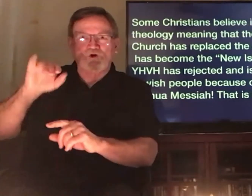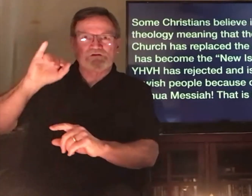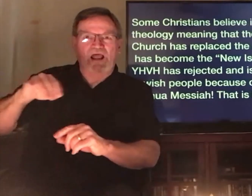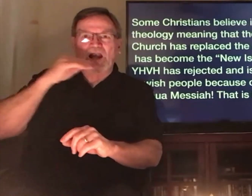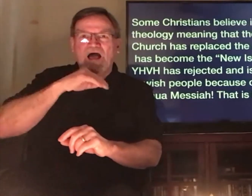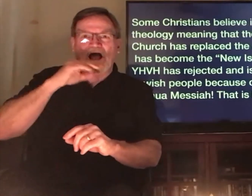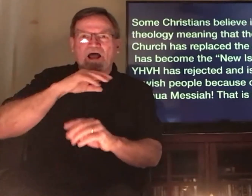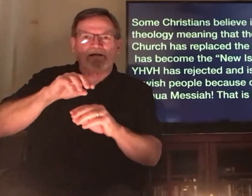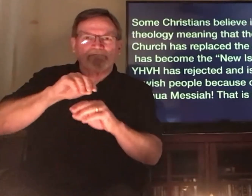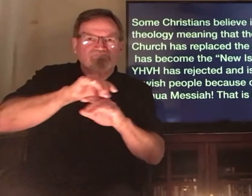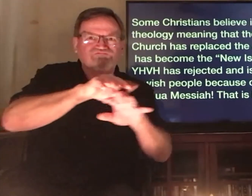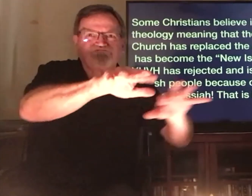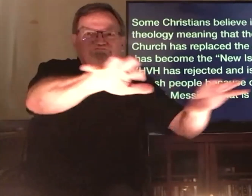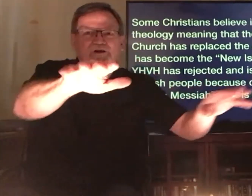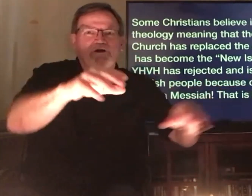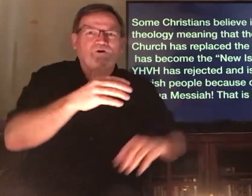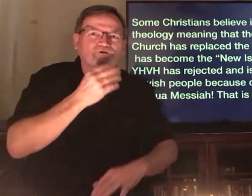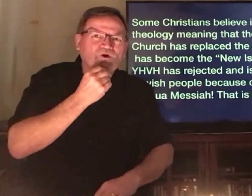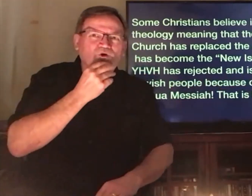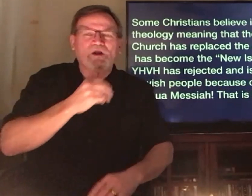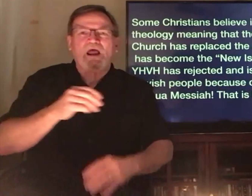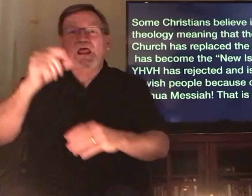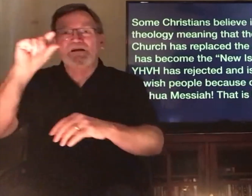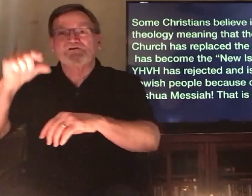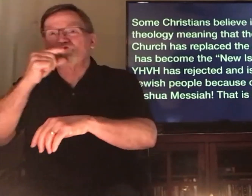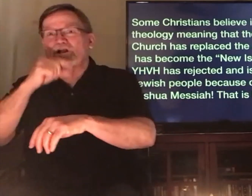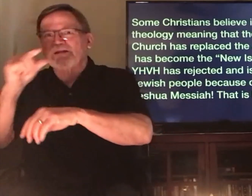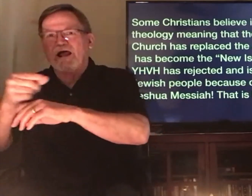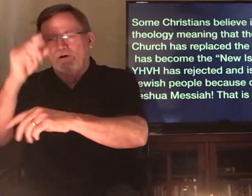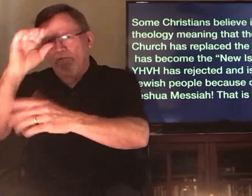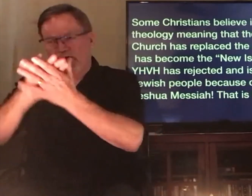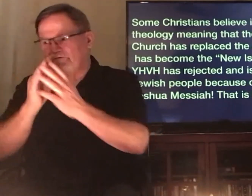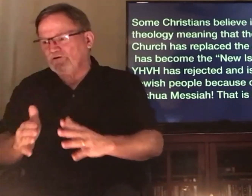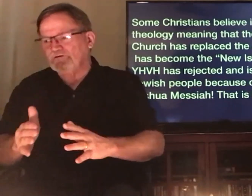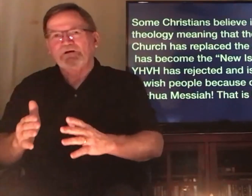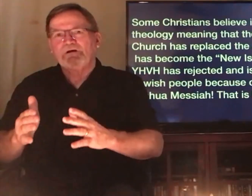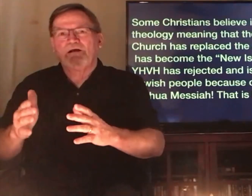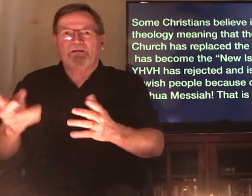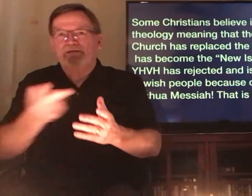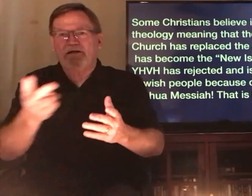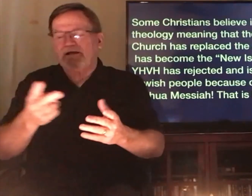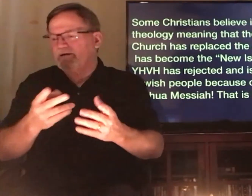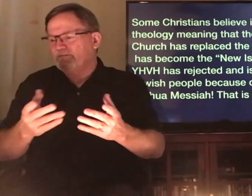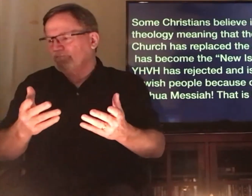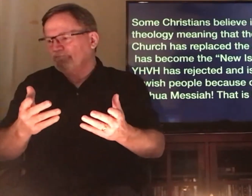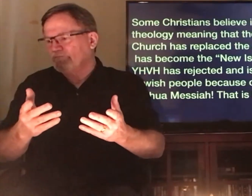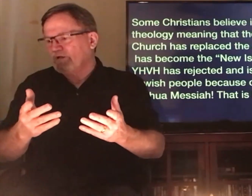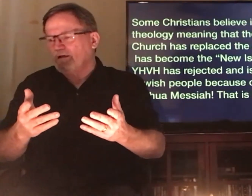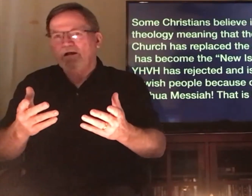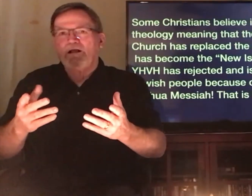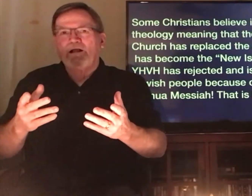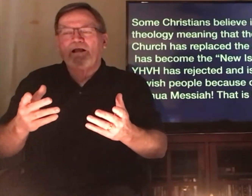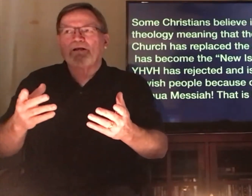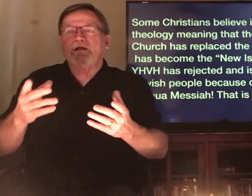no longer strangers and foreigners, but the family of Elohim. We are included with you.